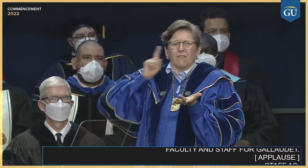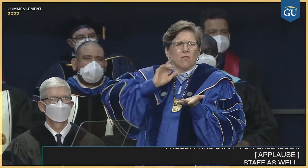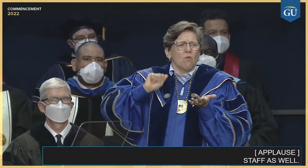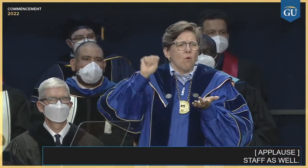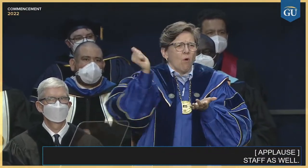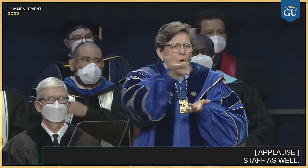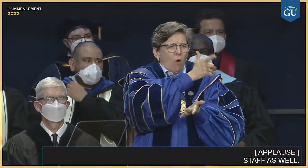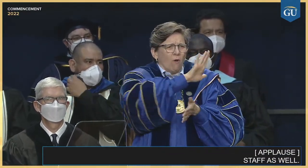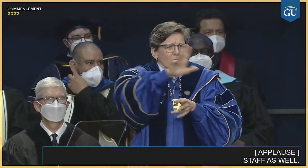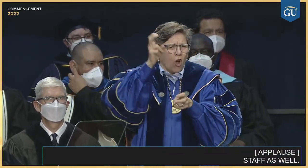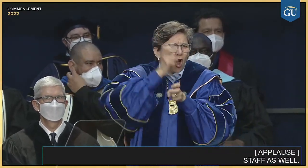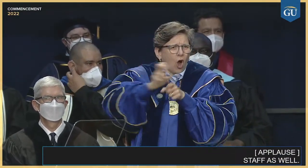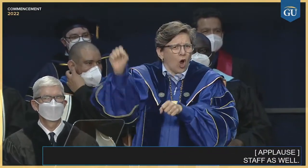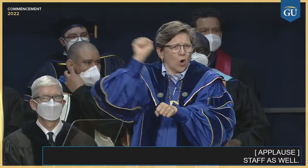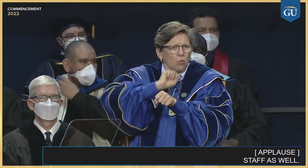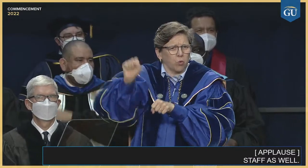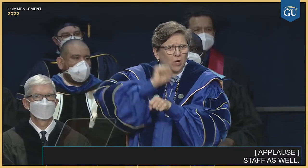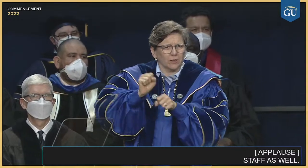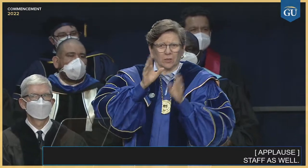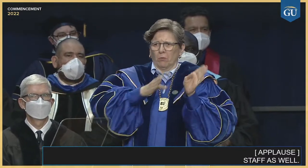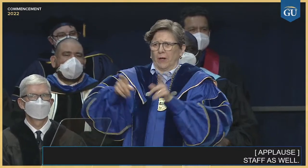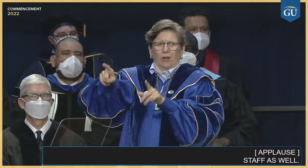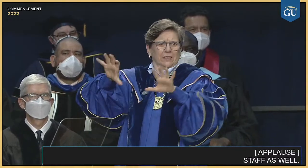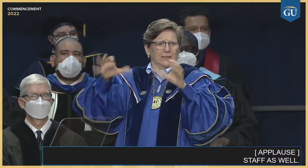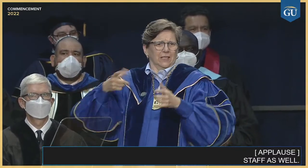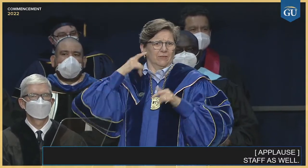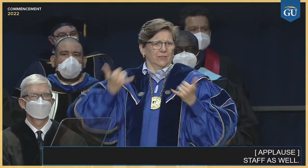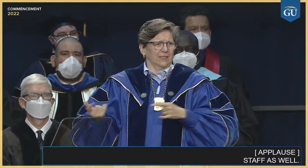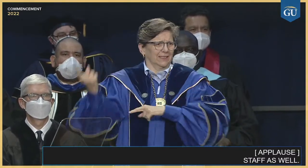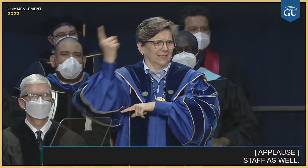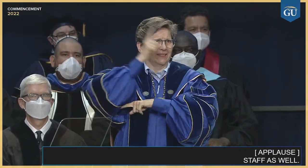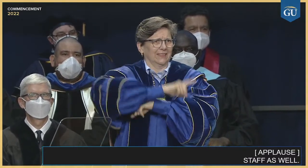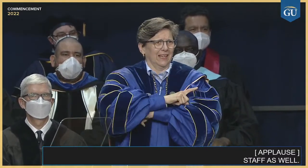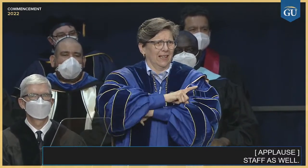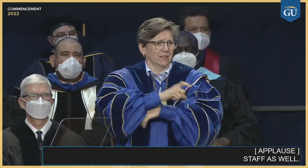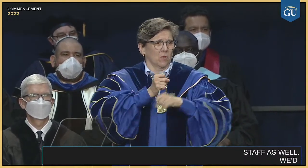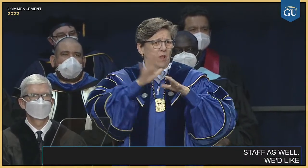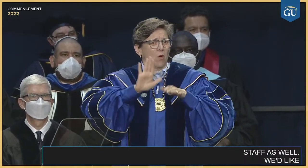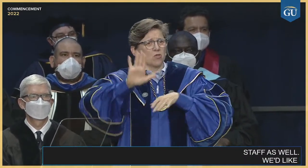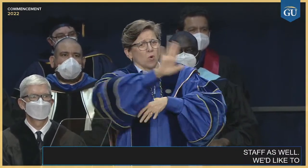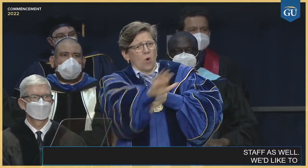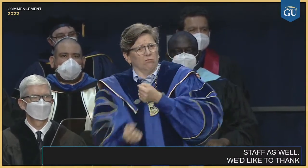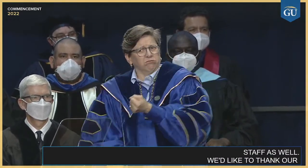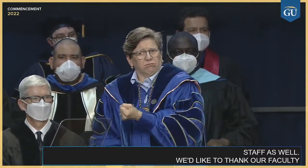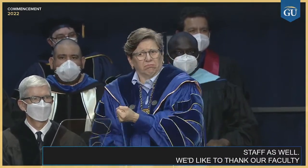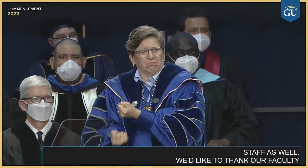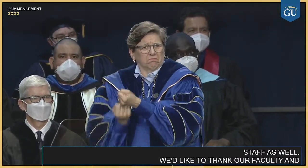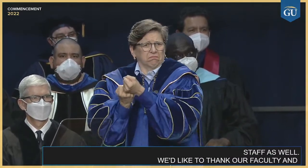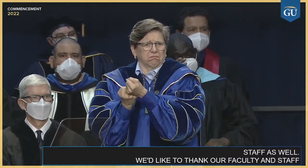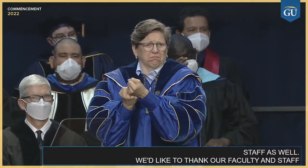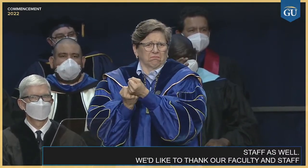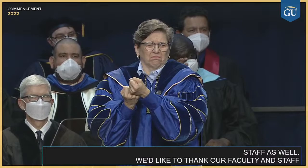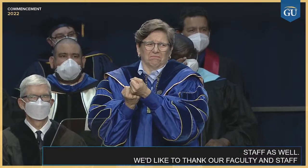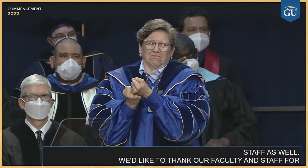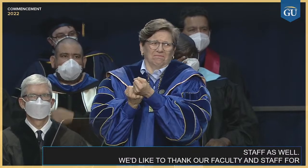We'd like to thank our faculty and staff for all of your hard work that you really have served as the backbone that supports the community of our